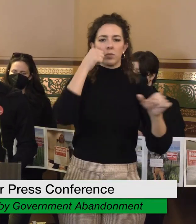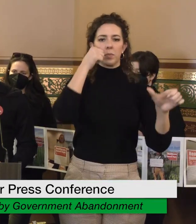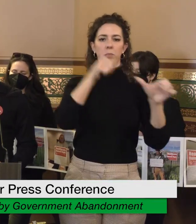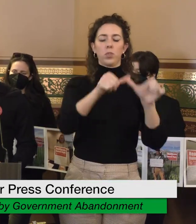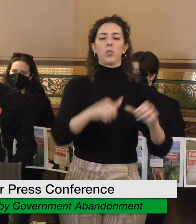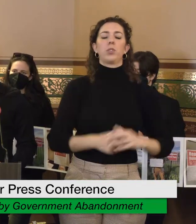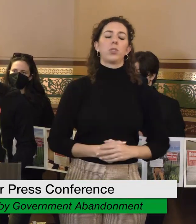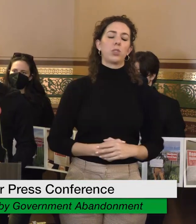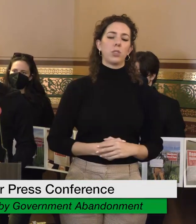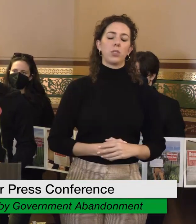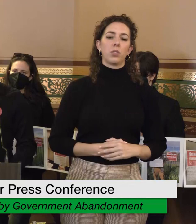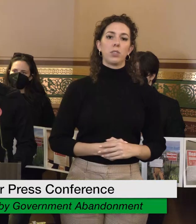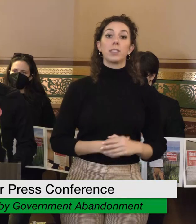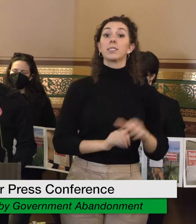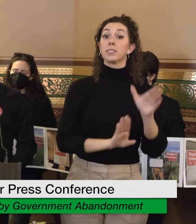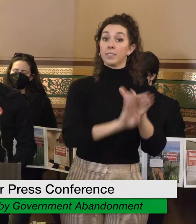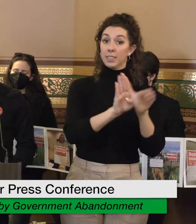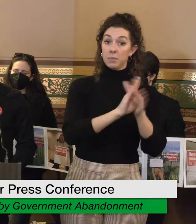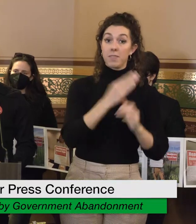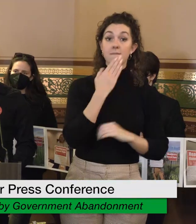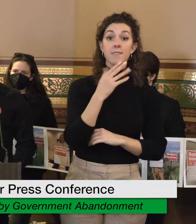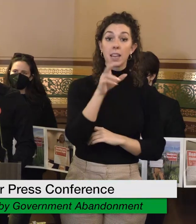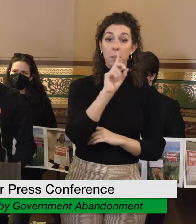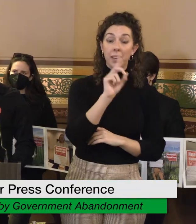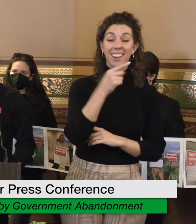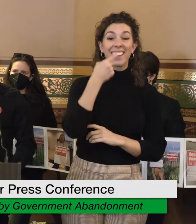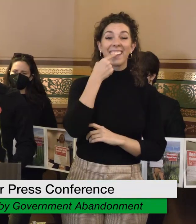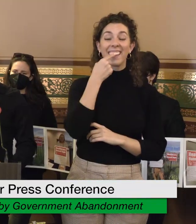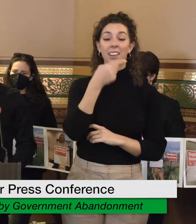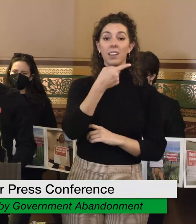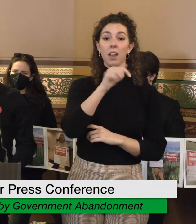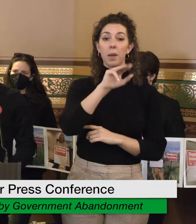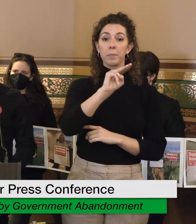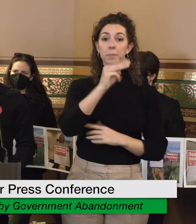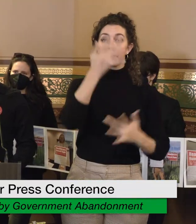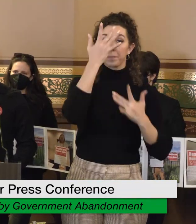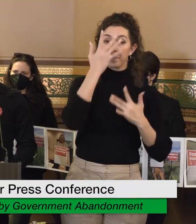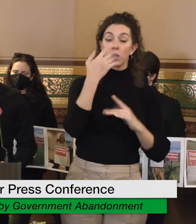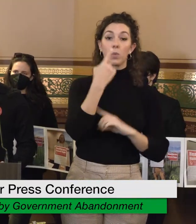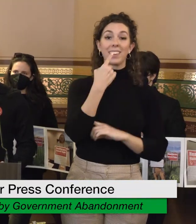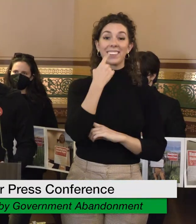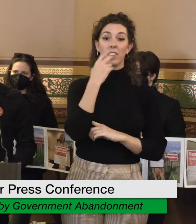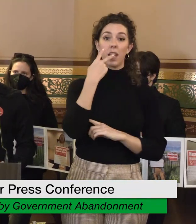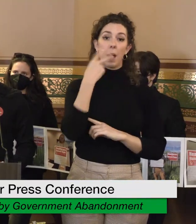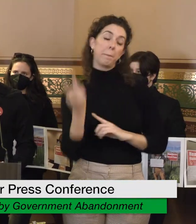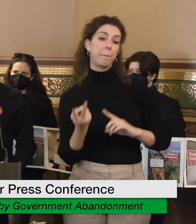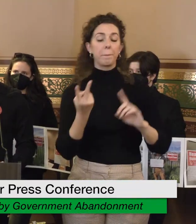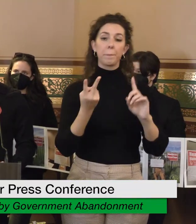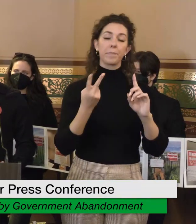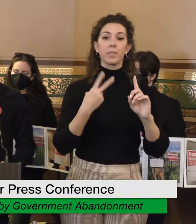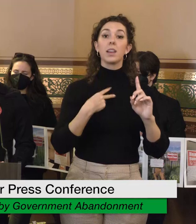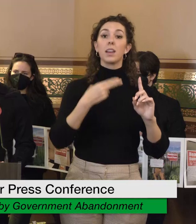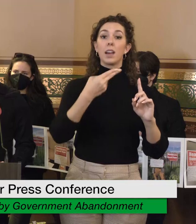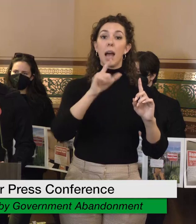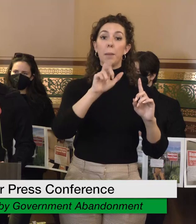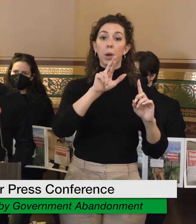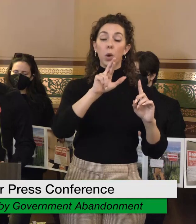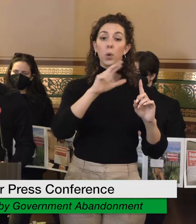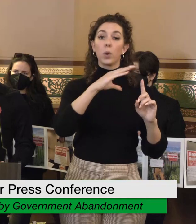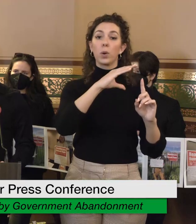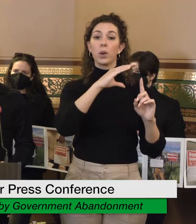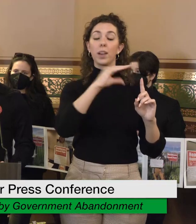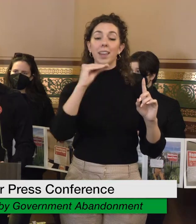I developed diabetic gum disease and lost a tooth. I regularly experienced hypoglycemia,